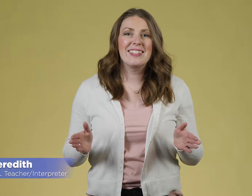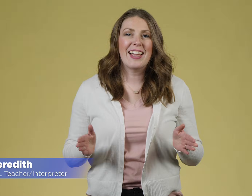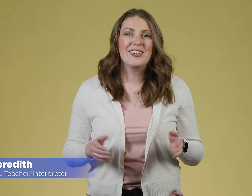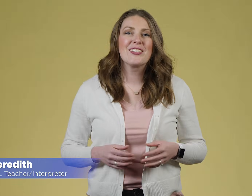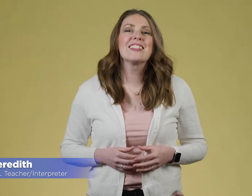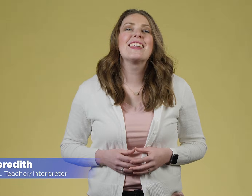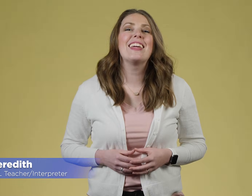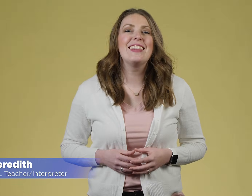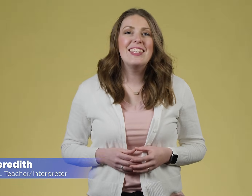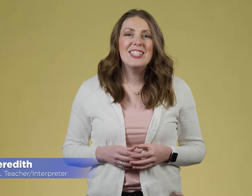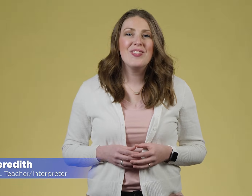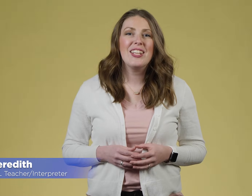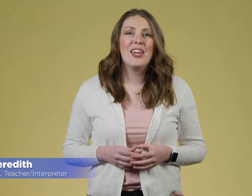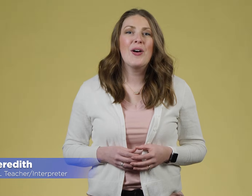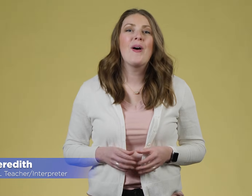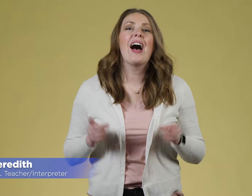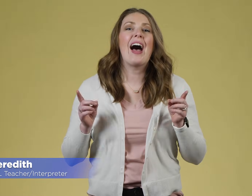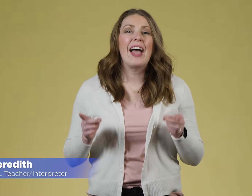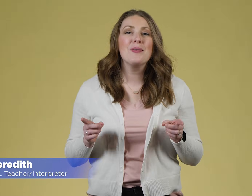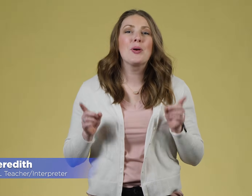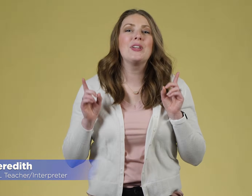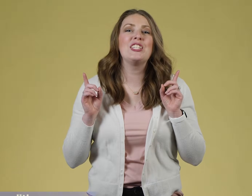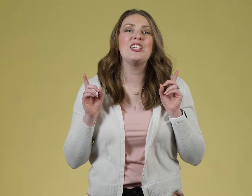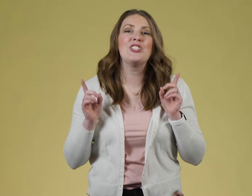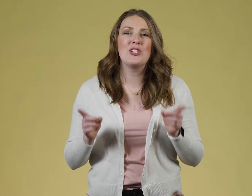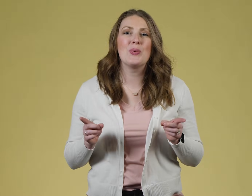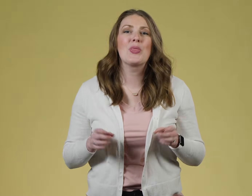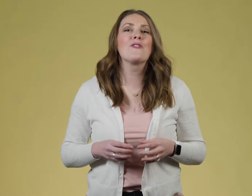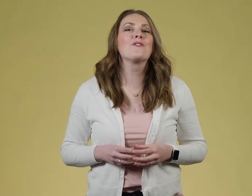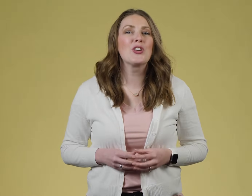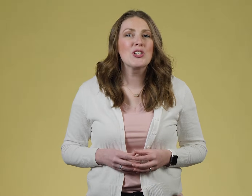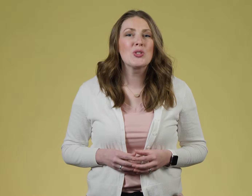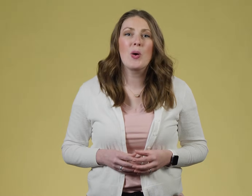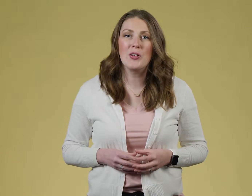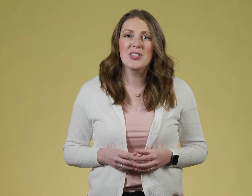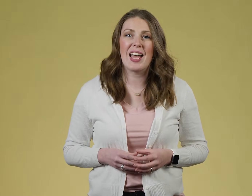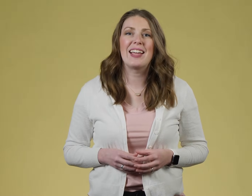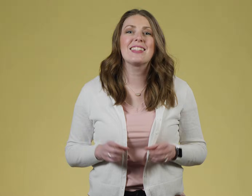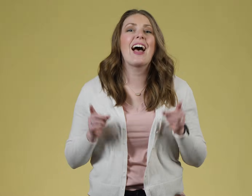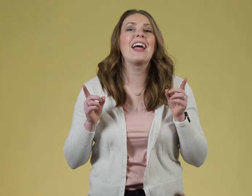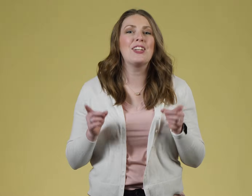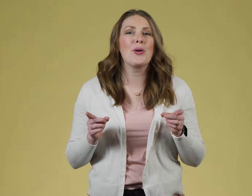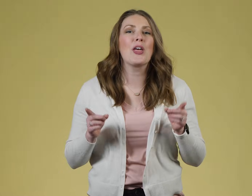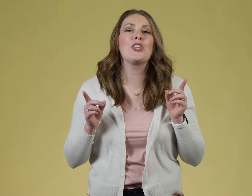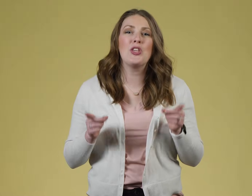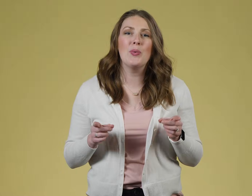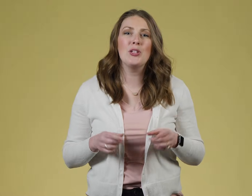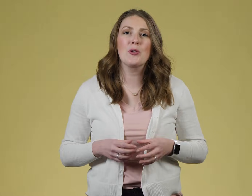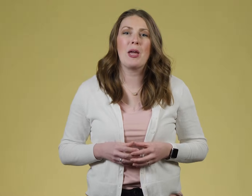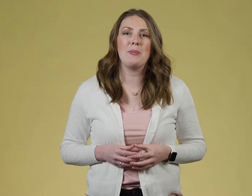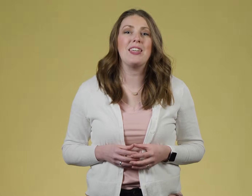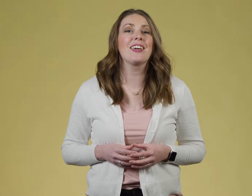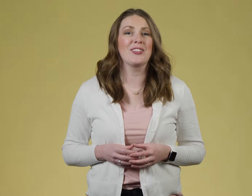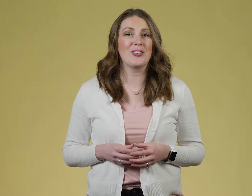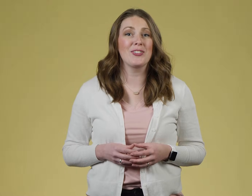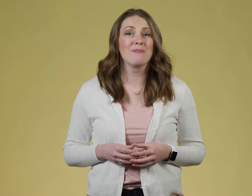Hey signers, in this video, I am going to teach you the first 12 signs I know that you and your baby can learn, like